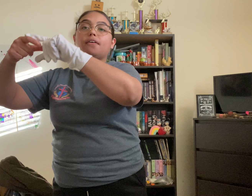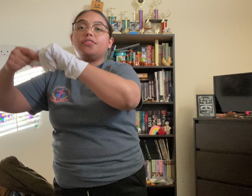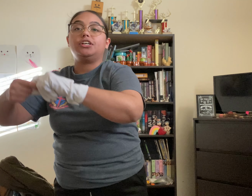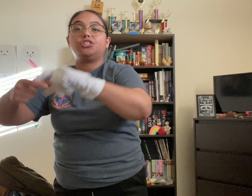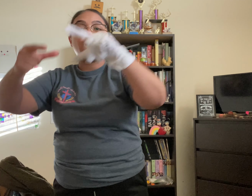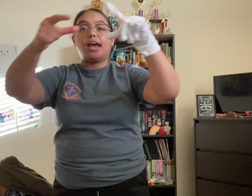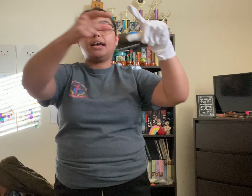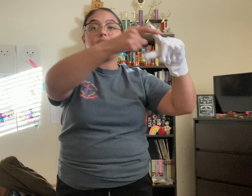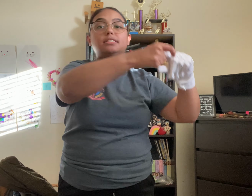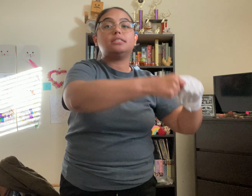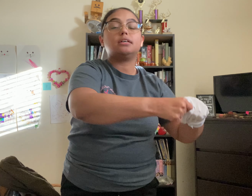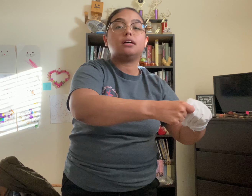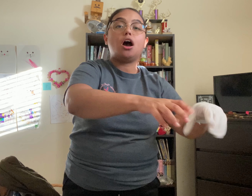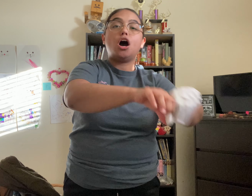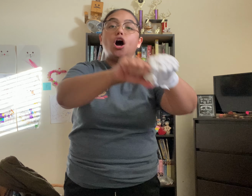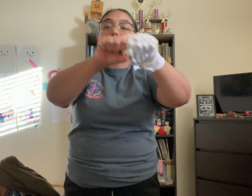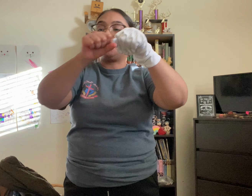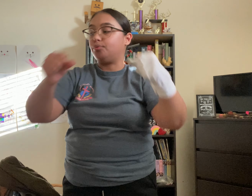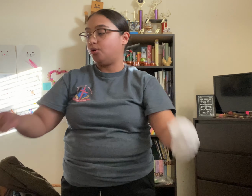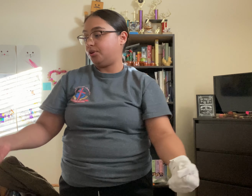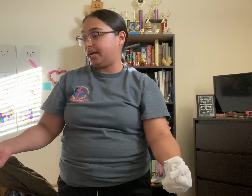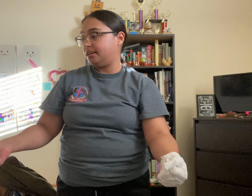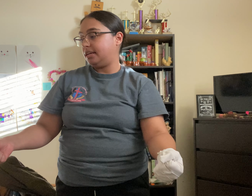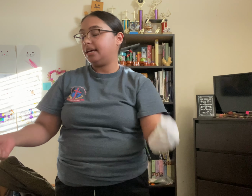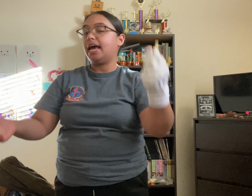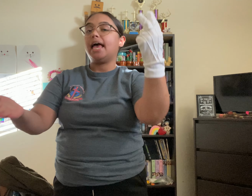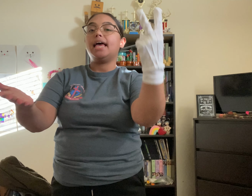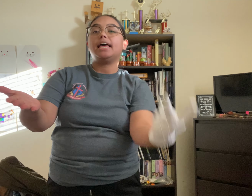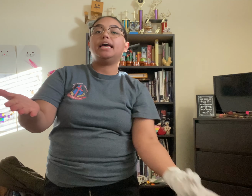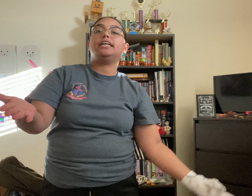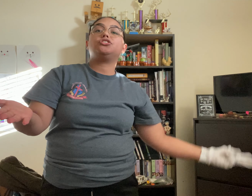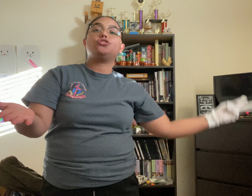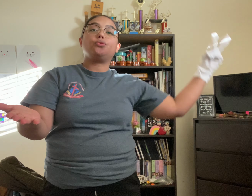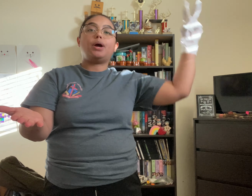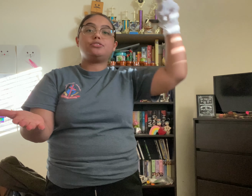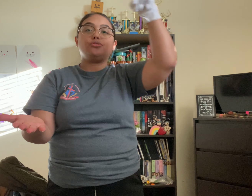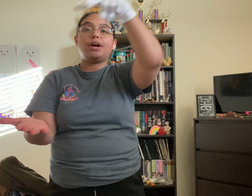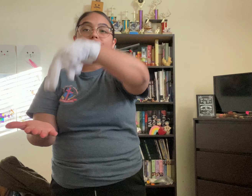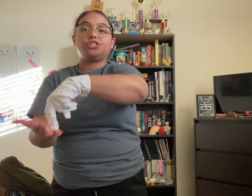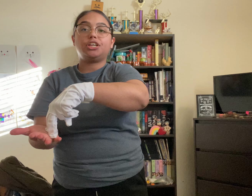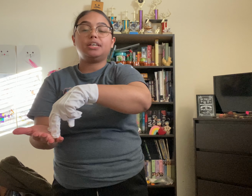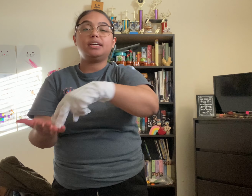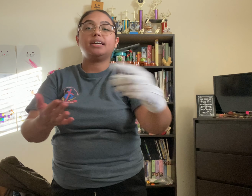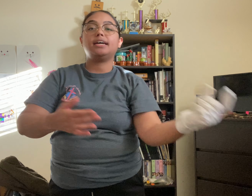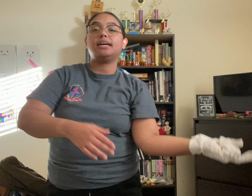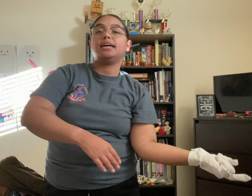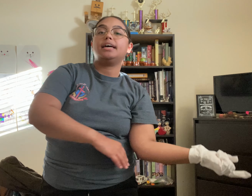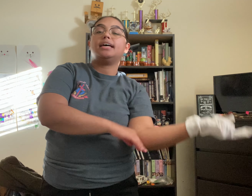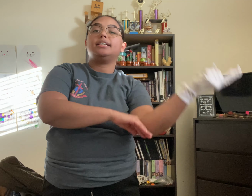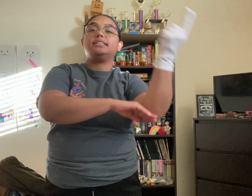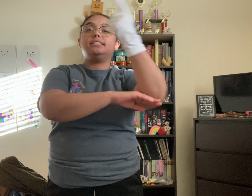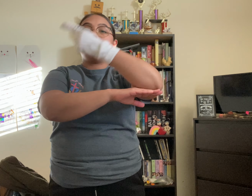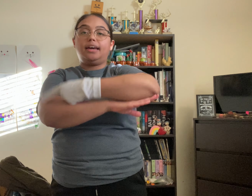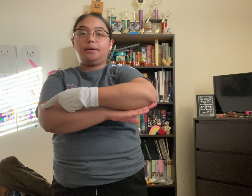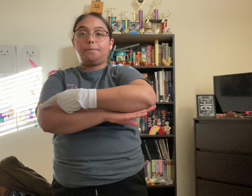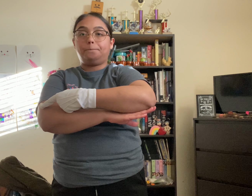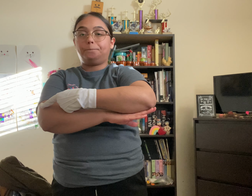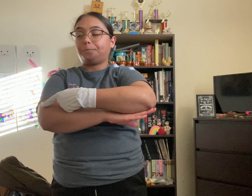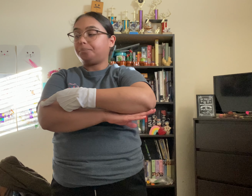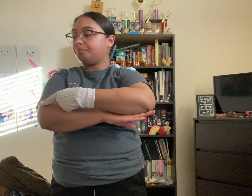The chains are broken. It's the resurrection day.